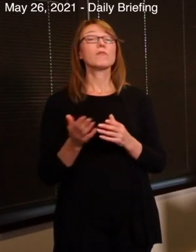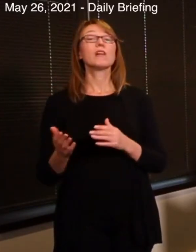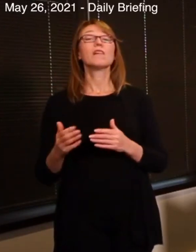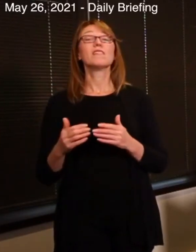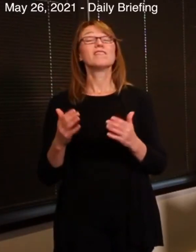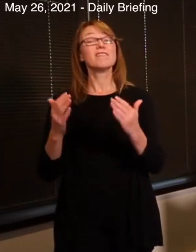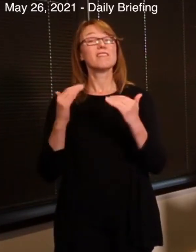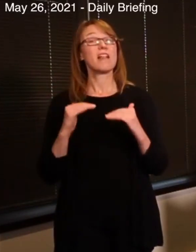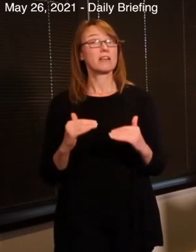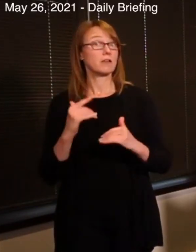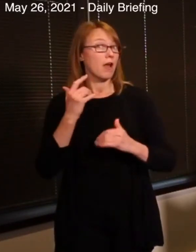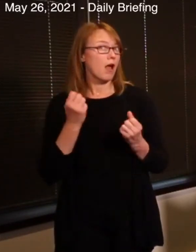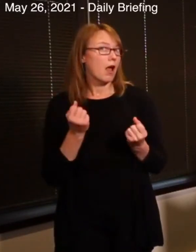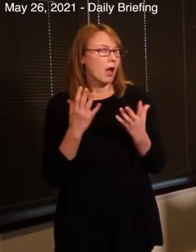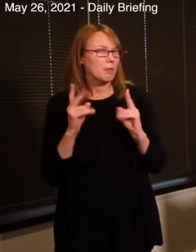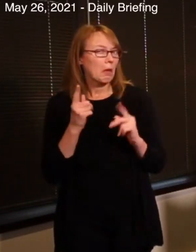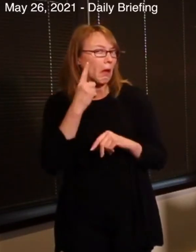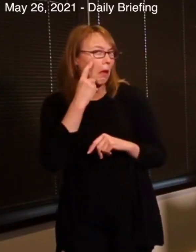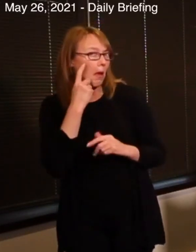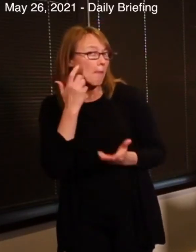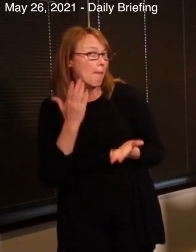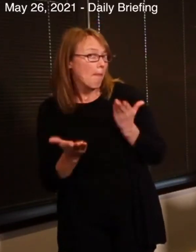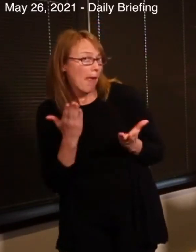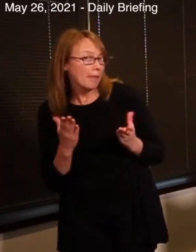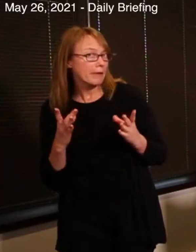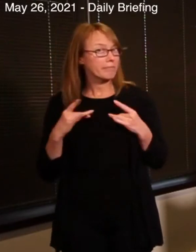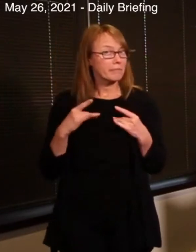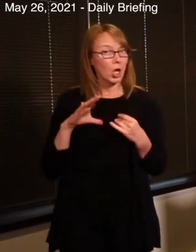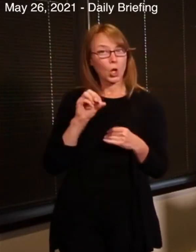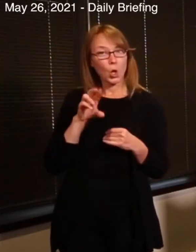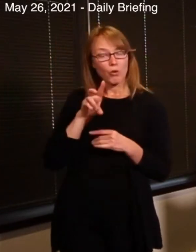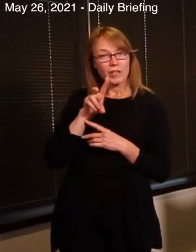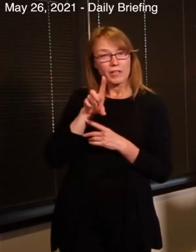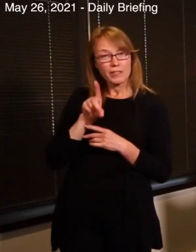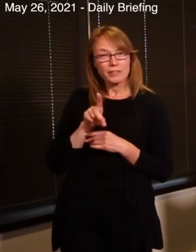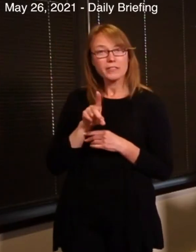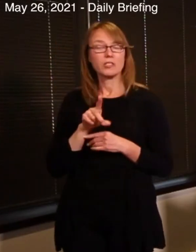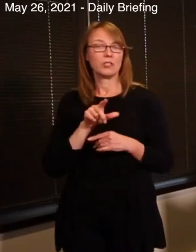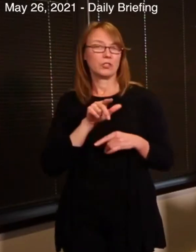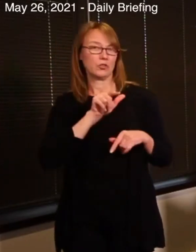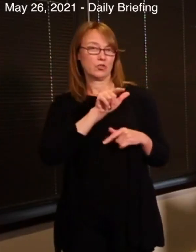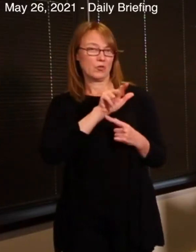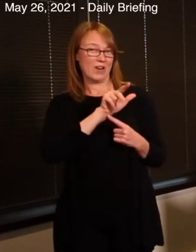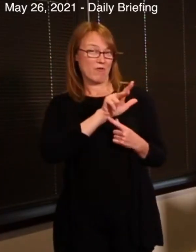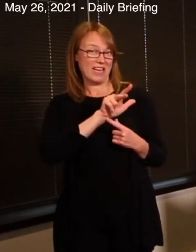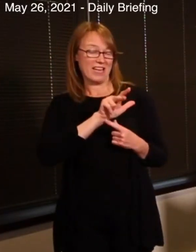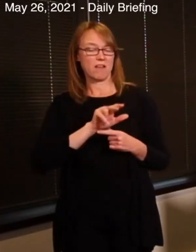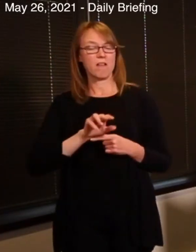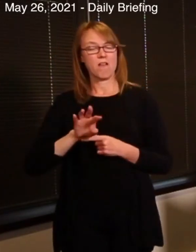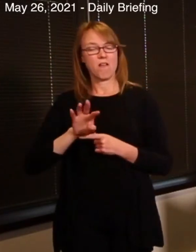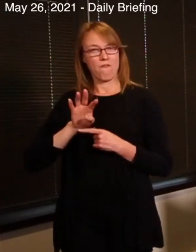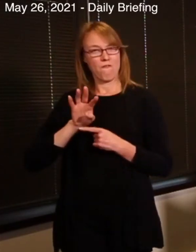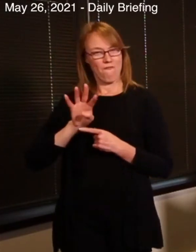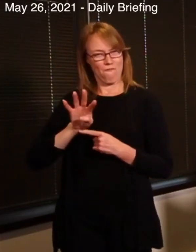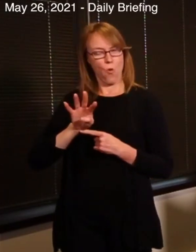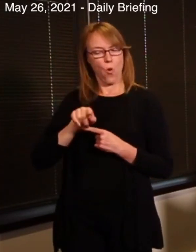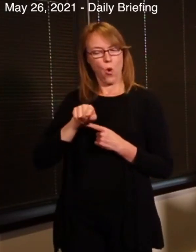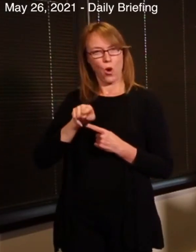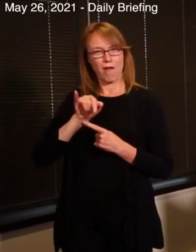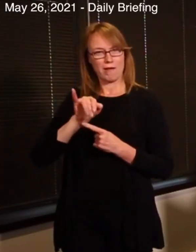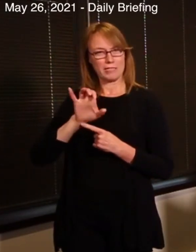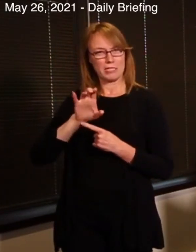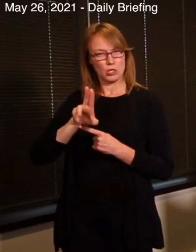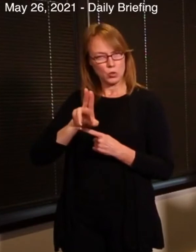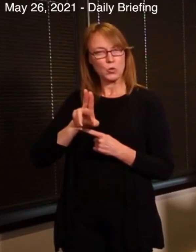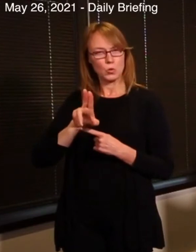have 28 patients hospitalized today with suspected COVID. We have 4 suspected COVID patients in our intensive care